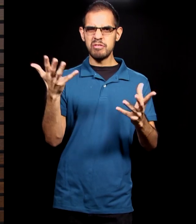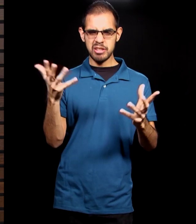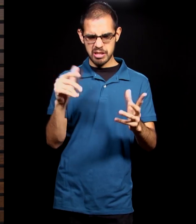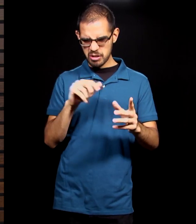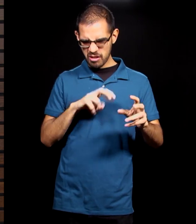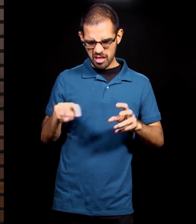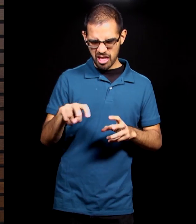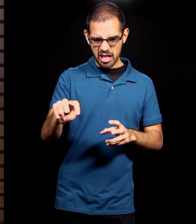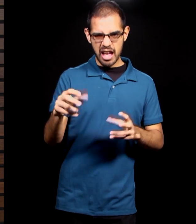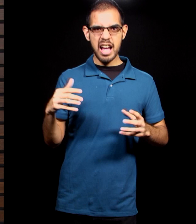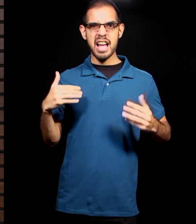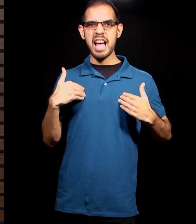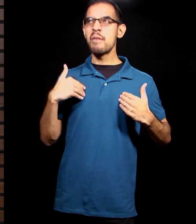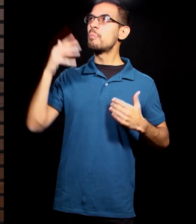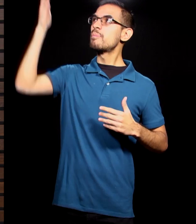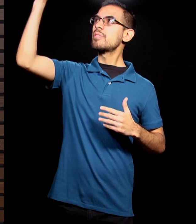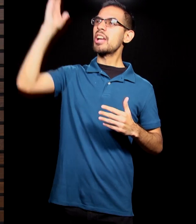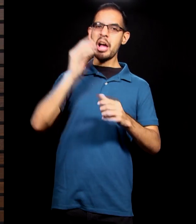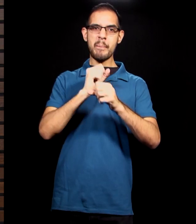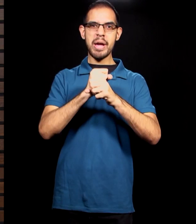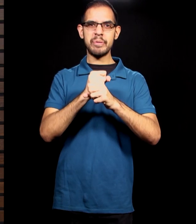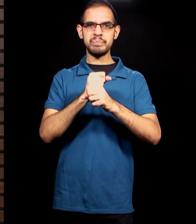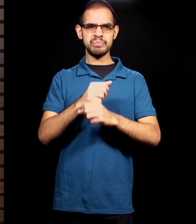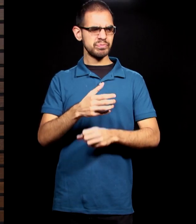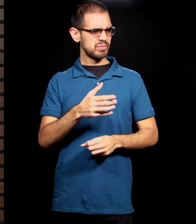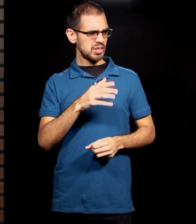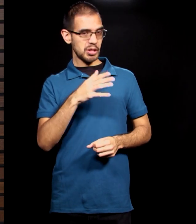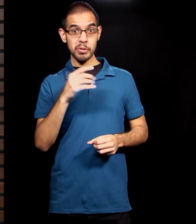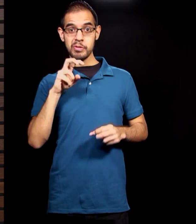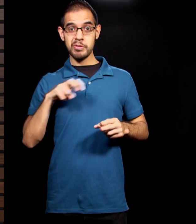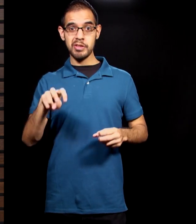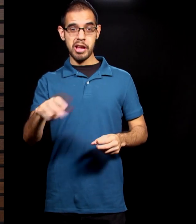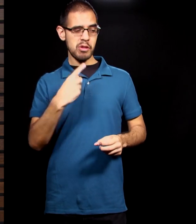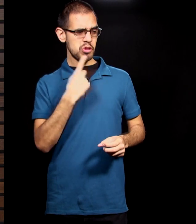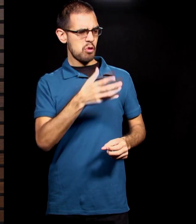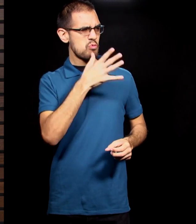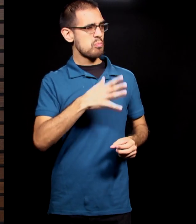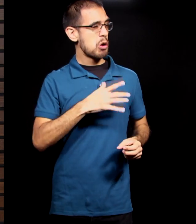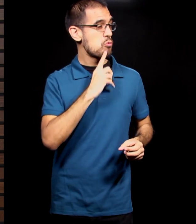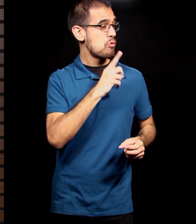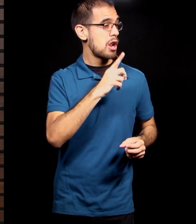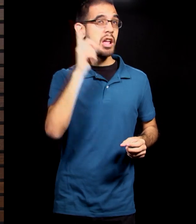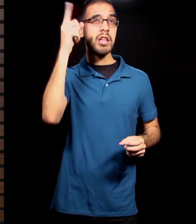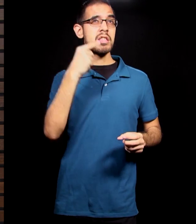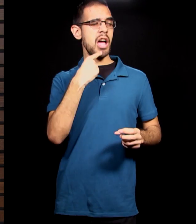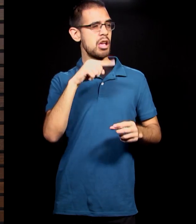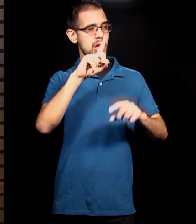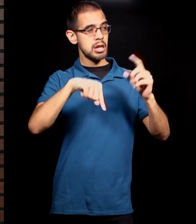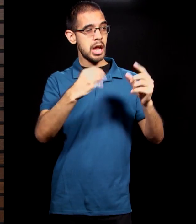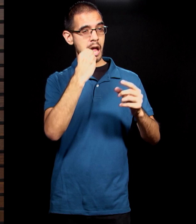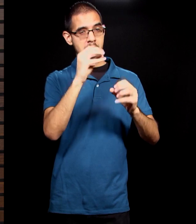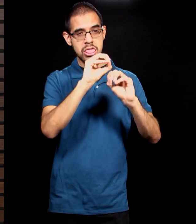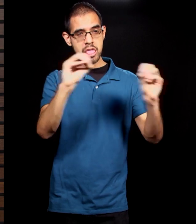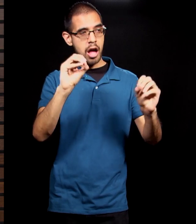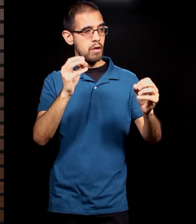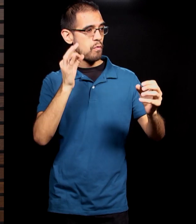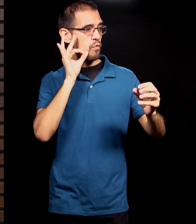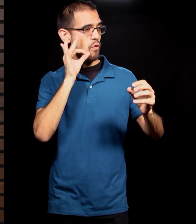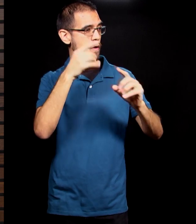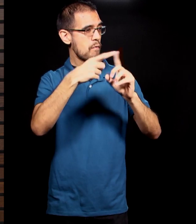the woman, Did God really say you can't eat from any tree in the garden? The woman said to the serpent, We may eat